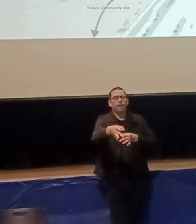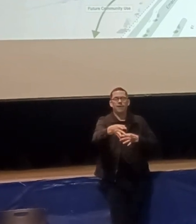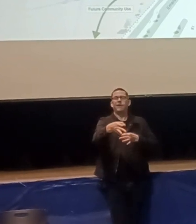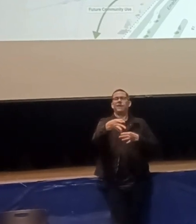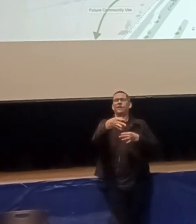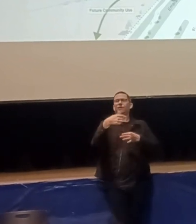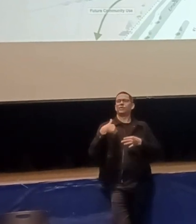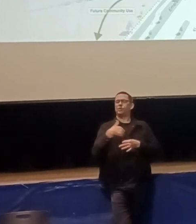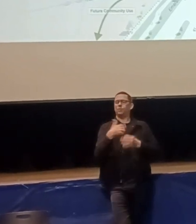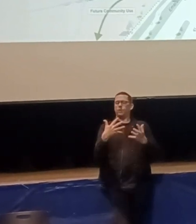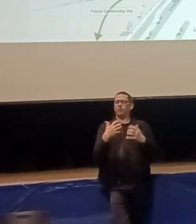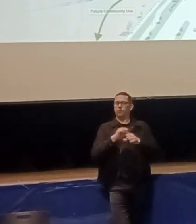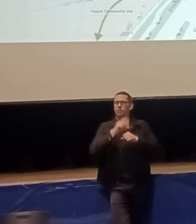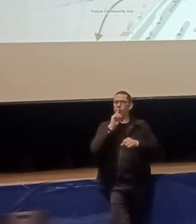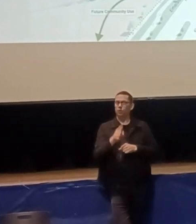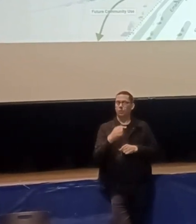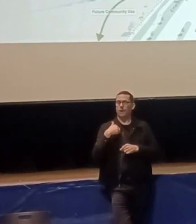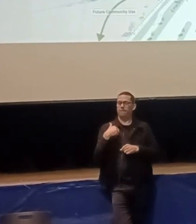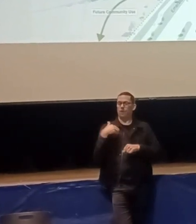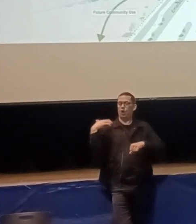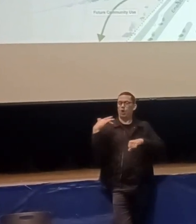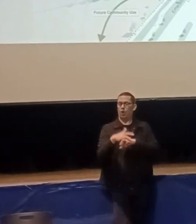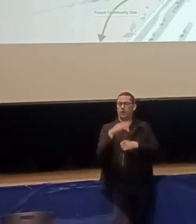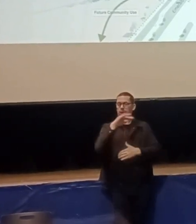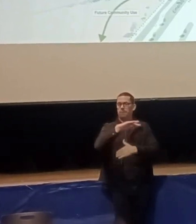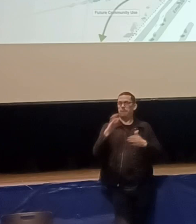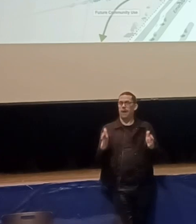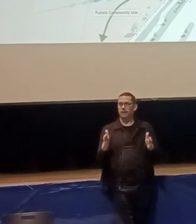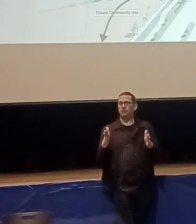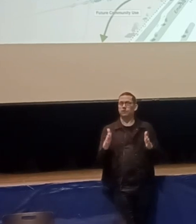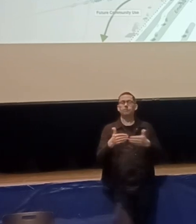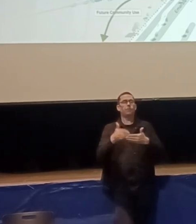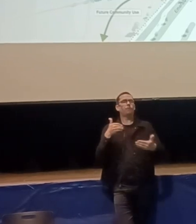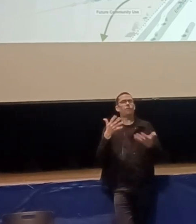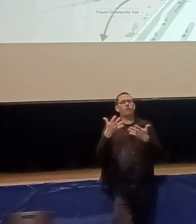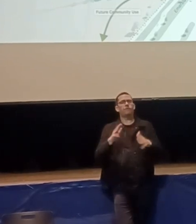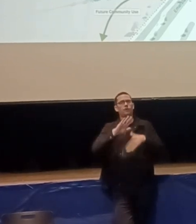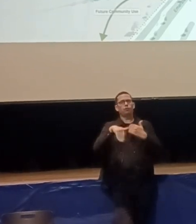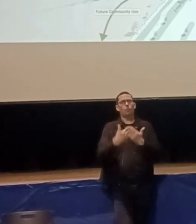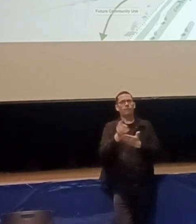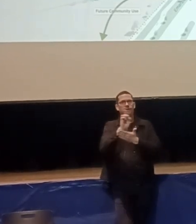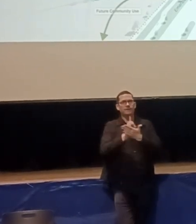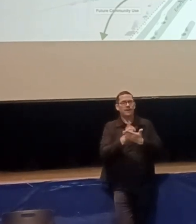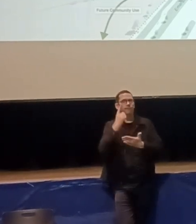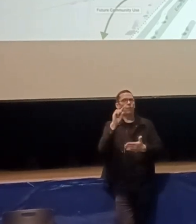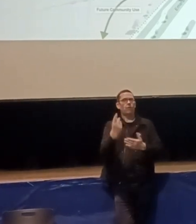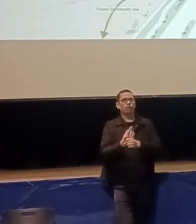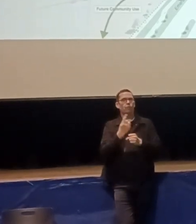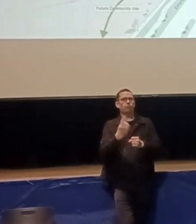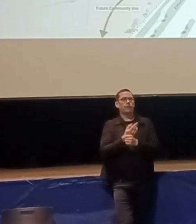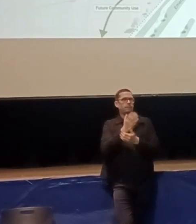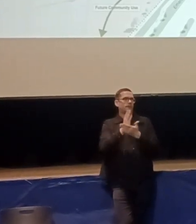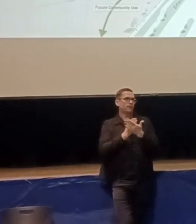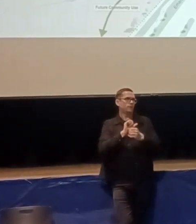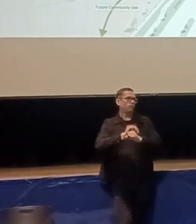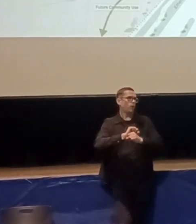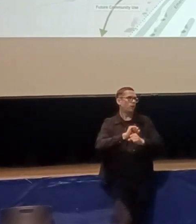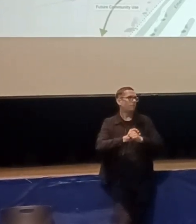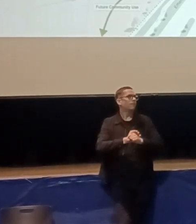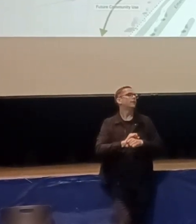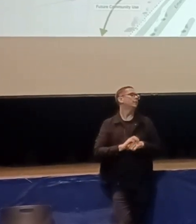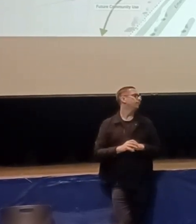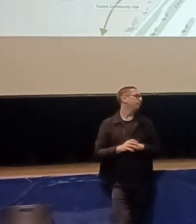out early packages even before we finish all of the design for appropriate pieces of work. But we